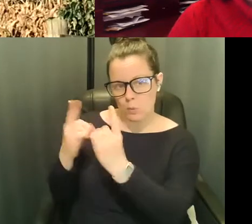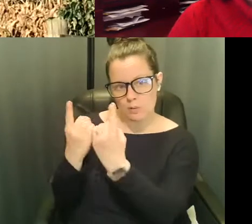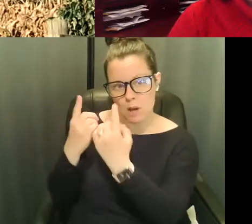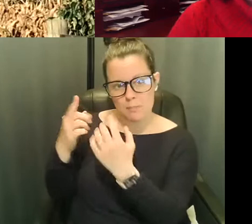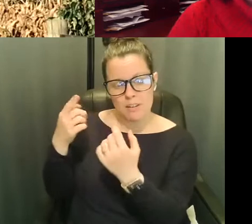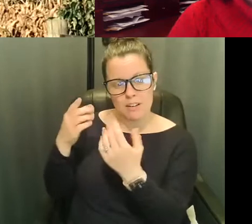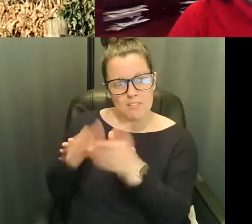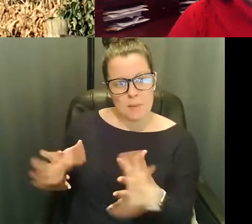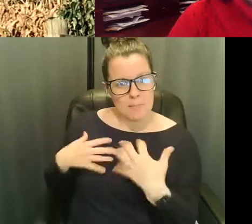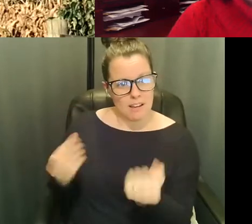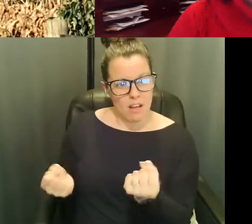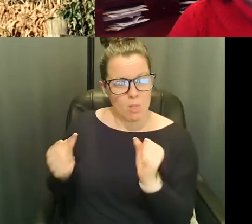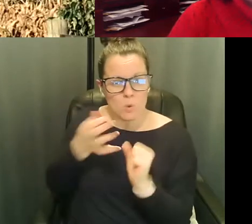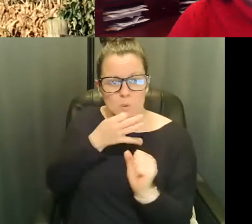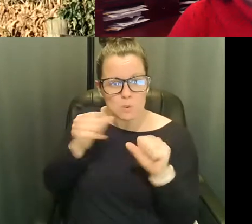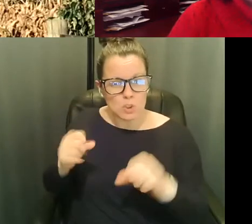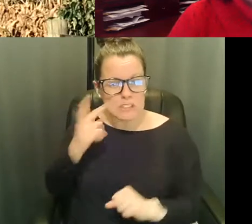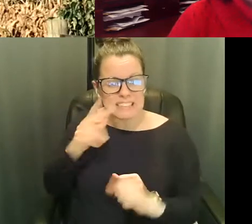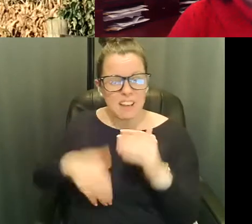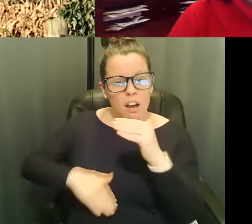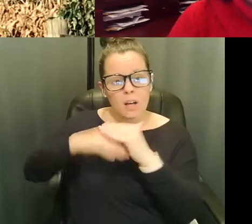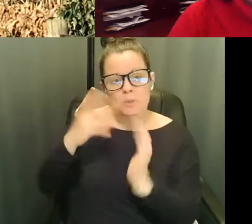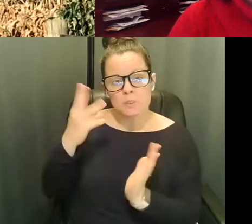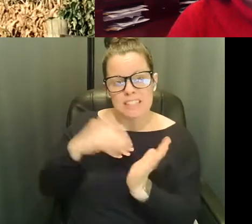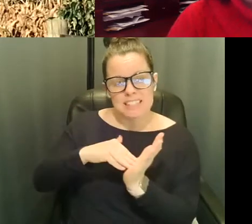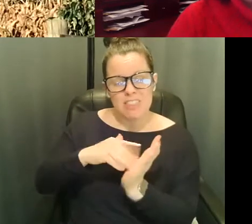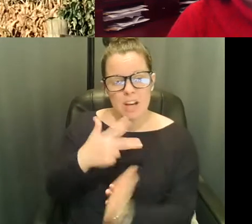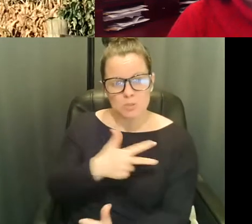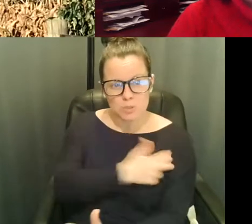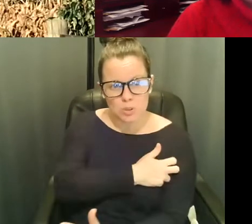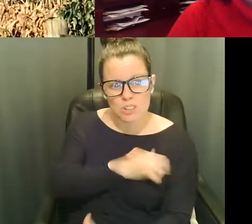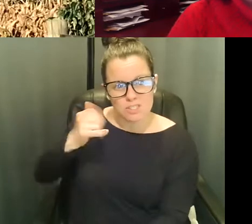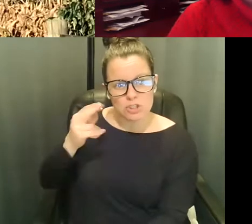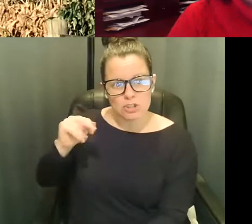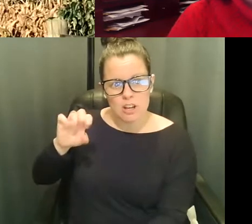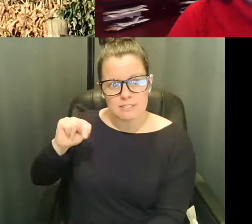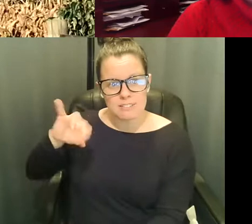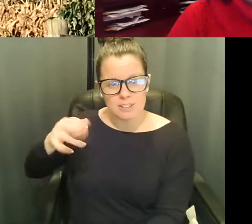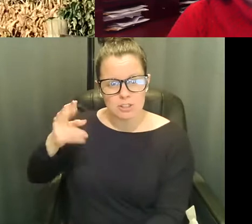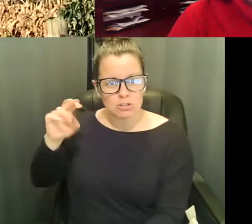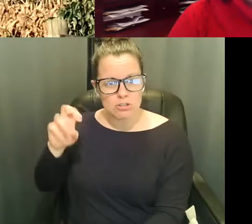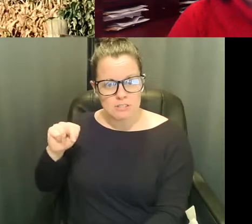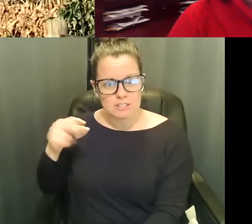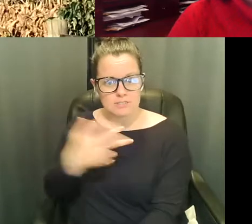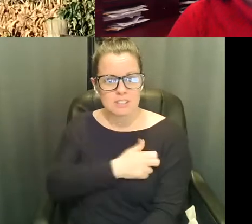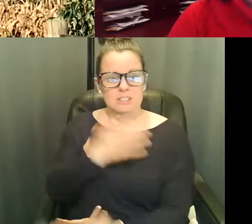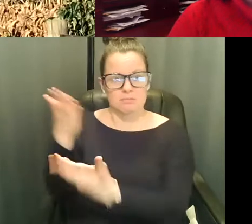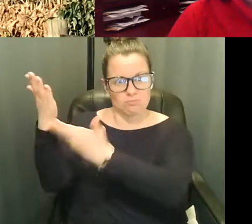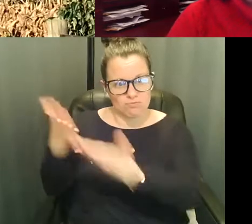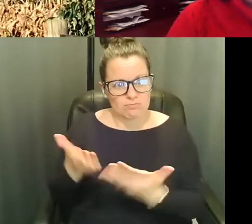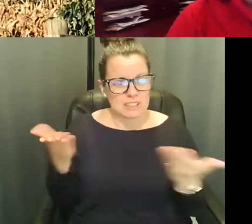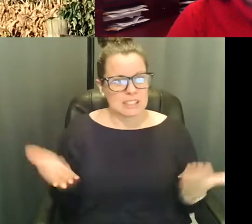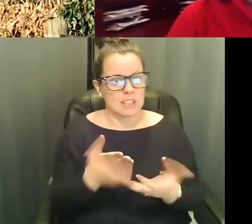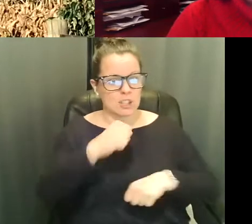that we could soon see up to 6,000 doses of the Johnson & Johnson vaccine coming into Rock Island